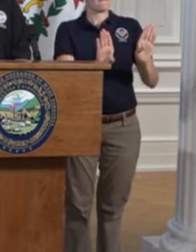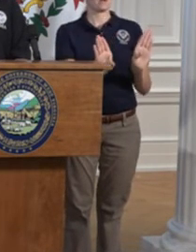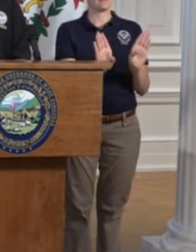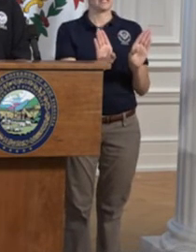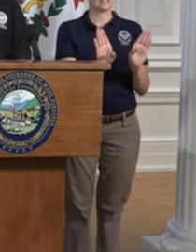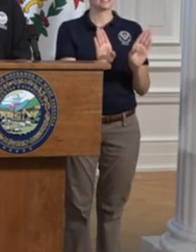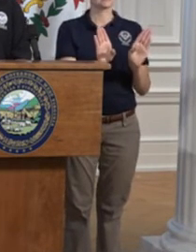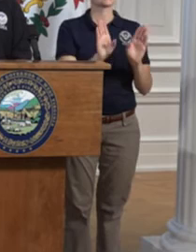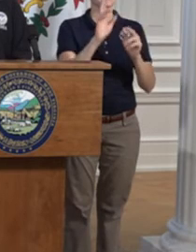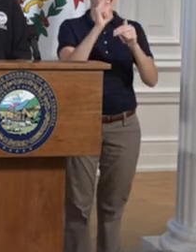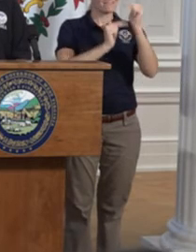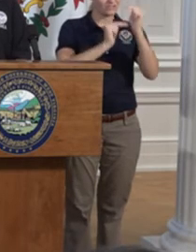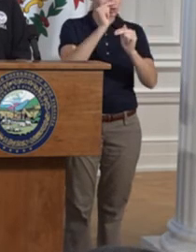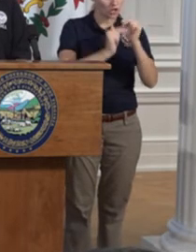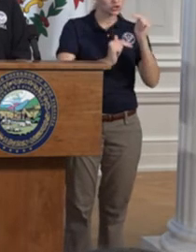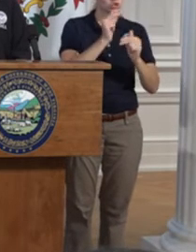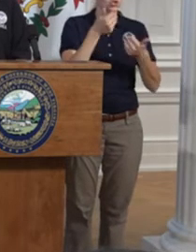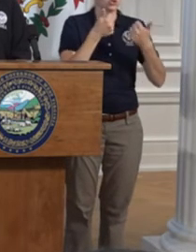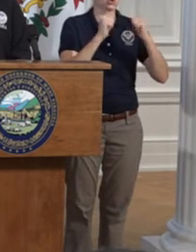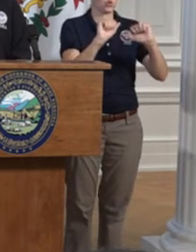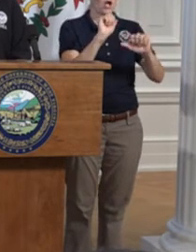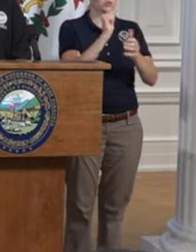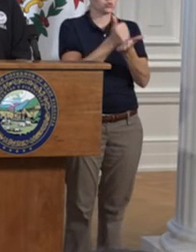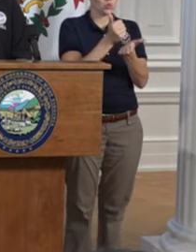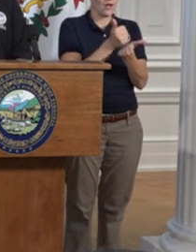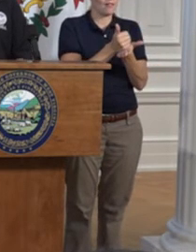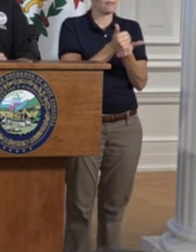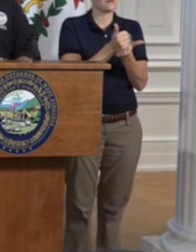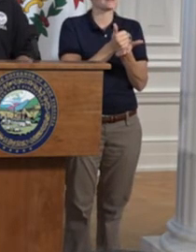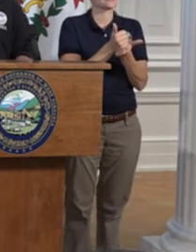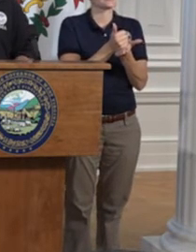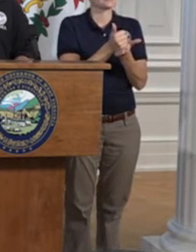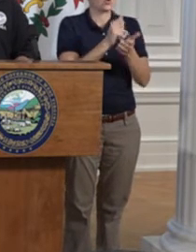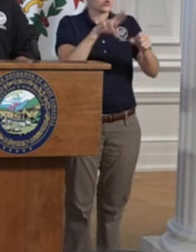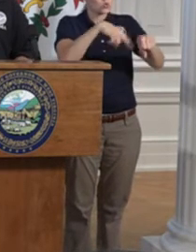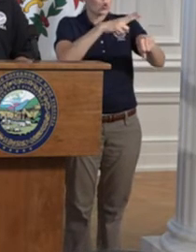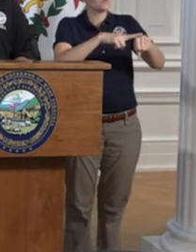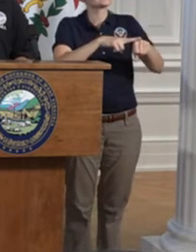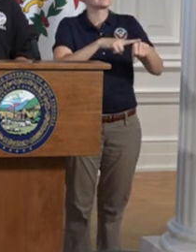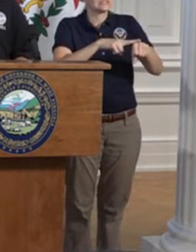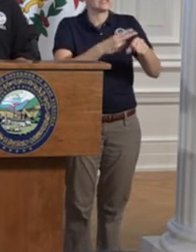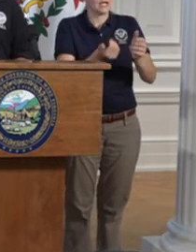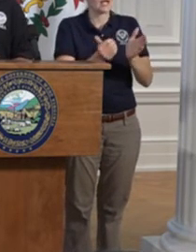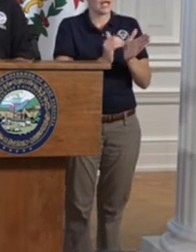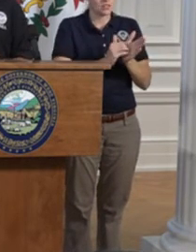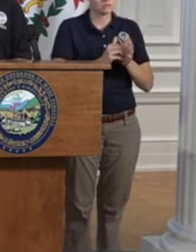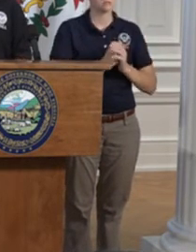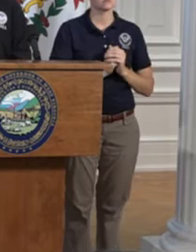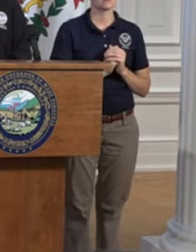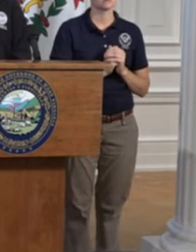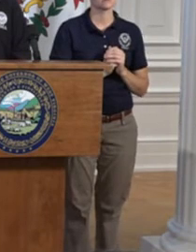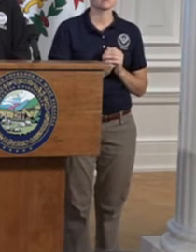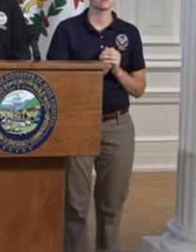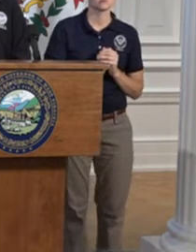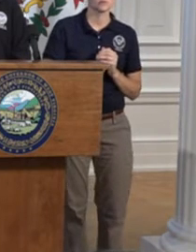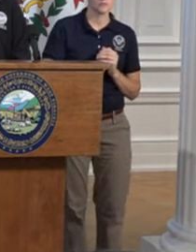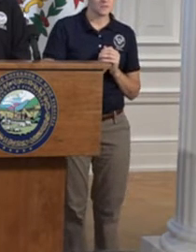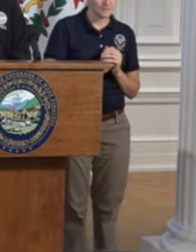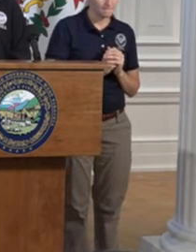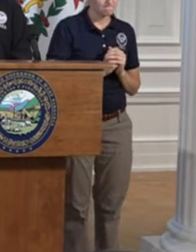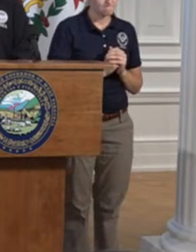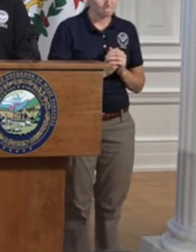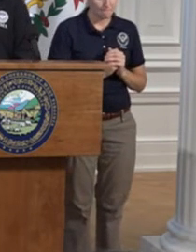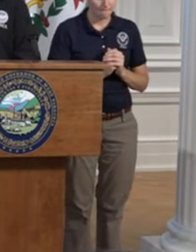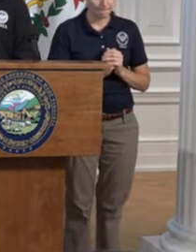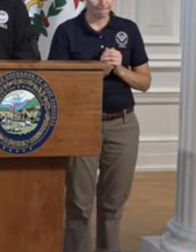sense of normalcy back. And I'm very proud to be a part of that. The other phase that we're getting ready to enter